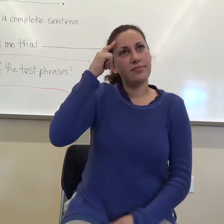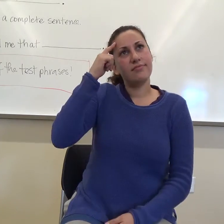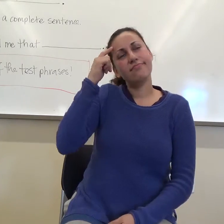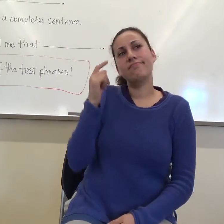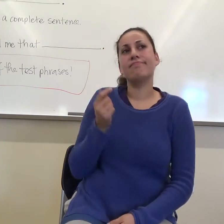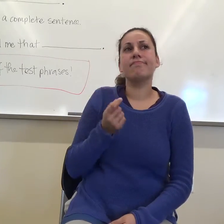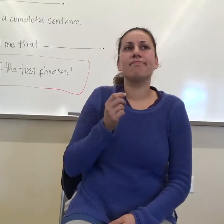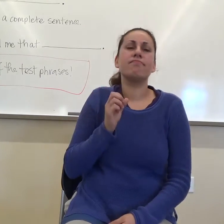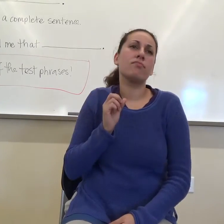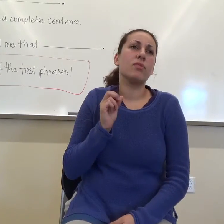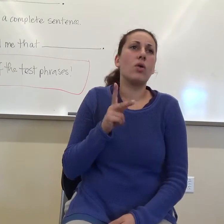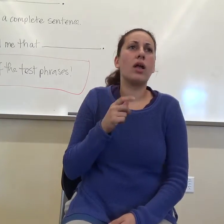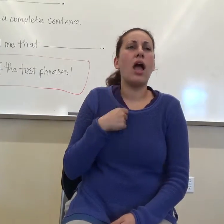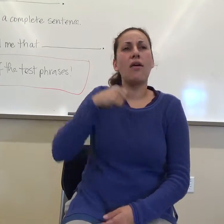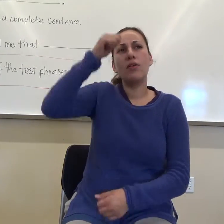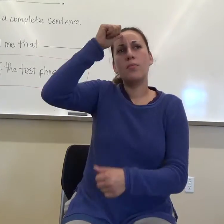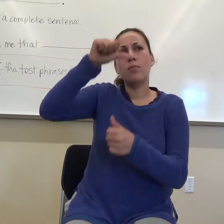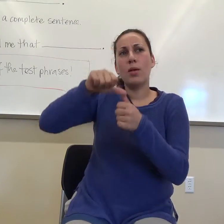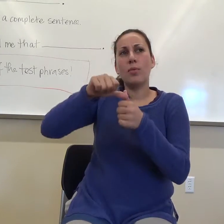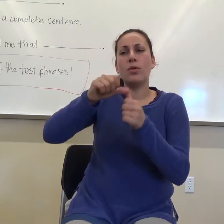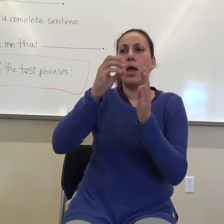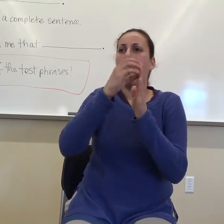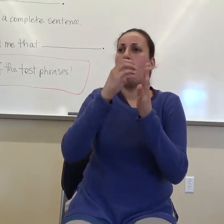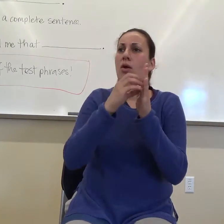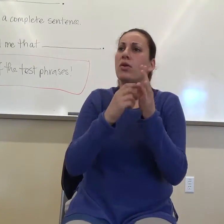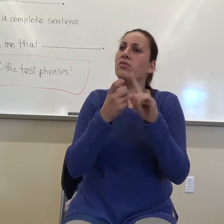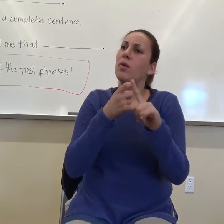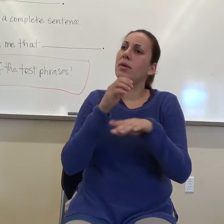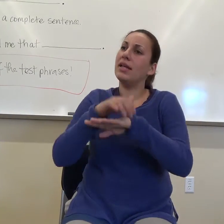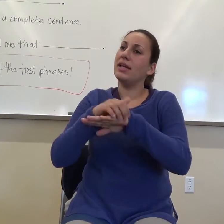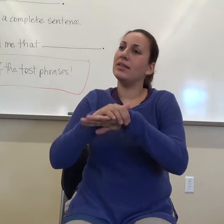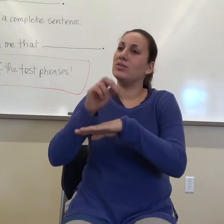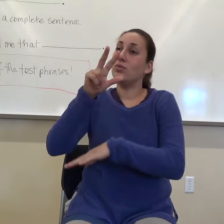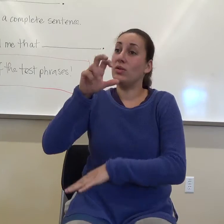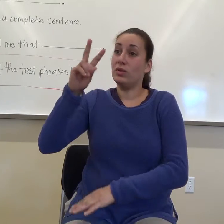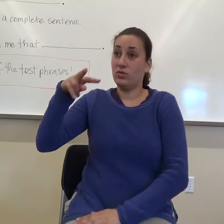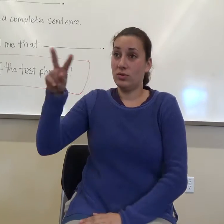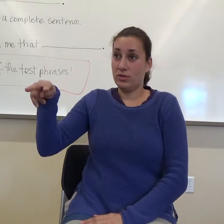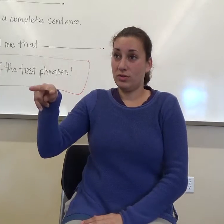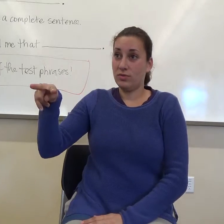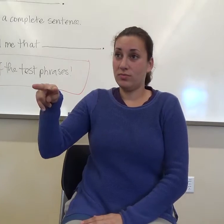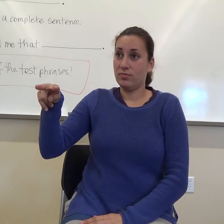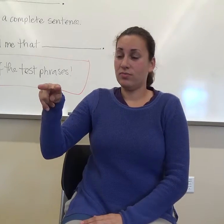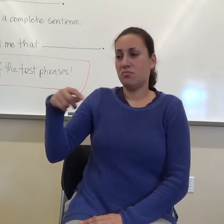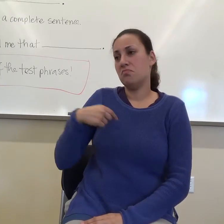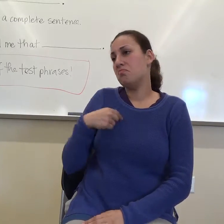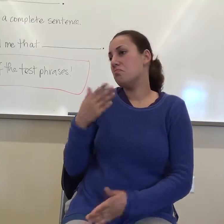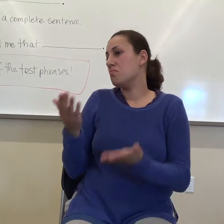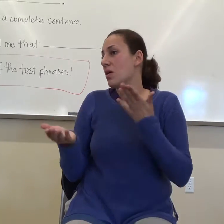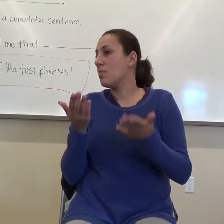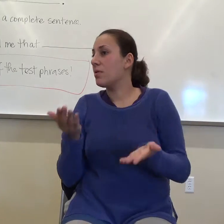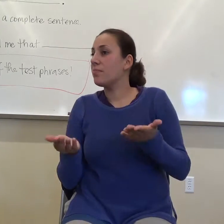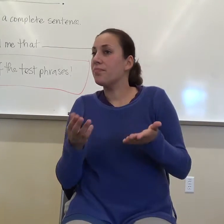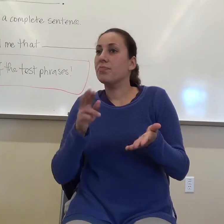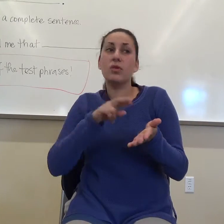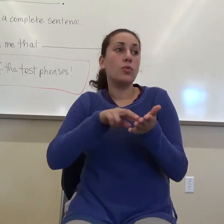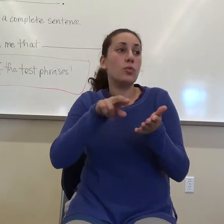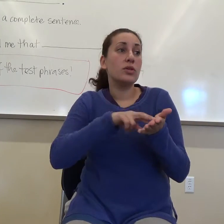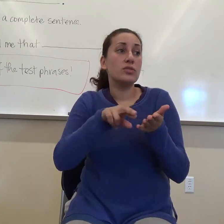to do, I remember that paragraph from English 322. I would like to go and do some